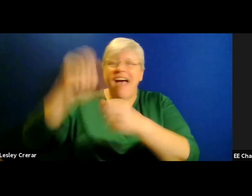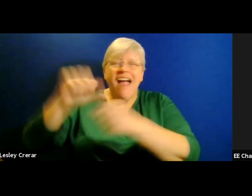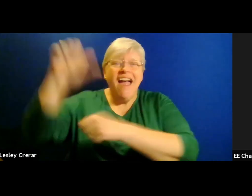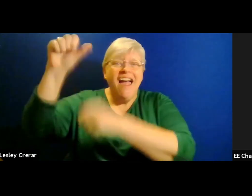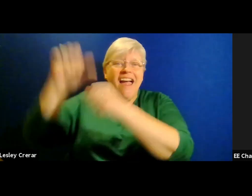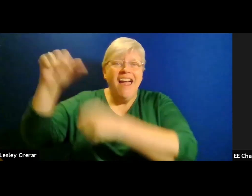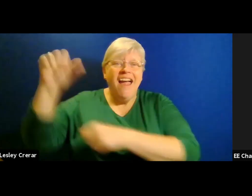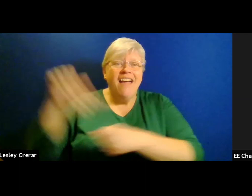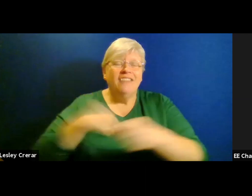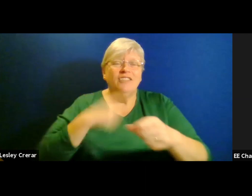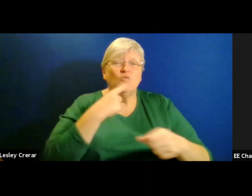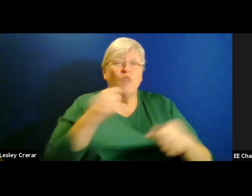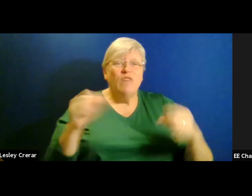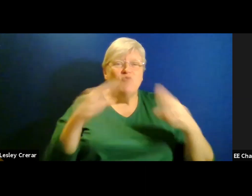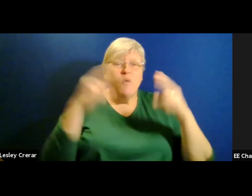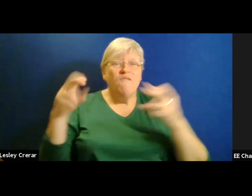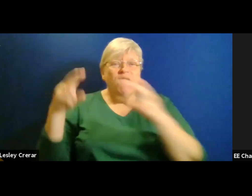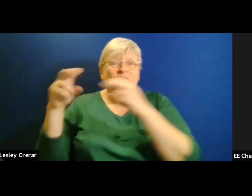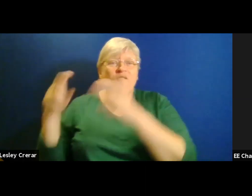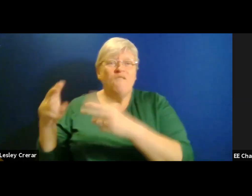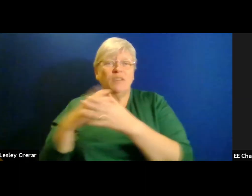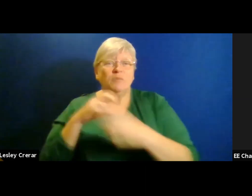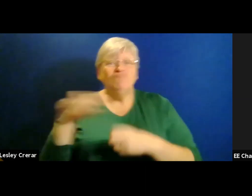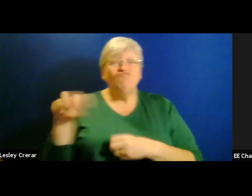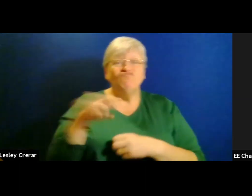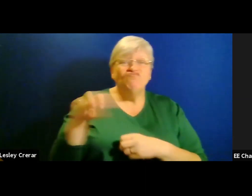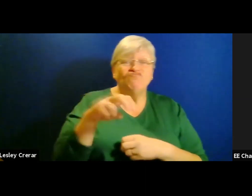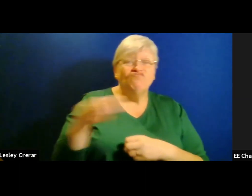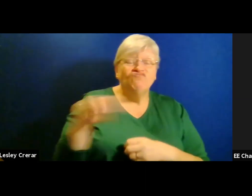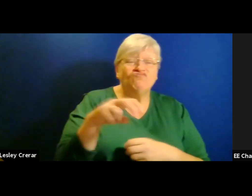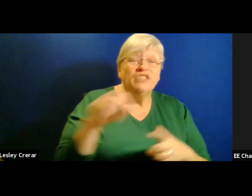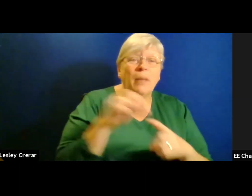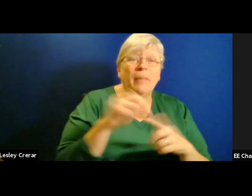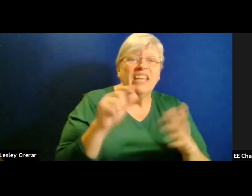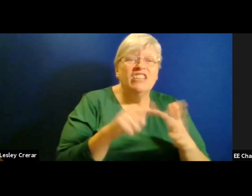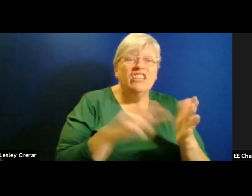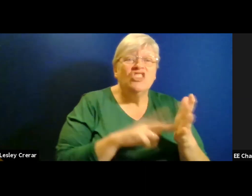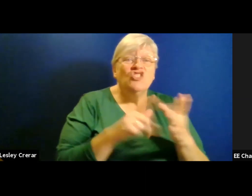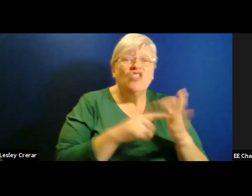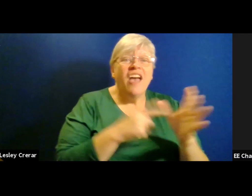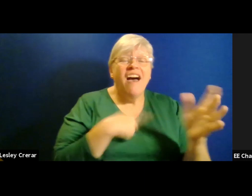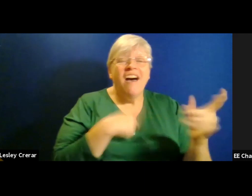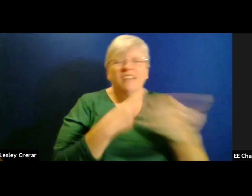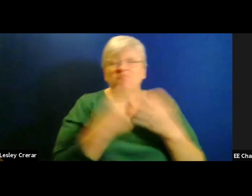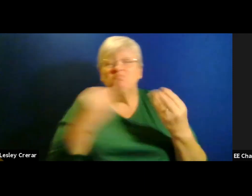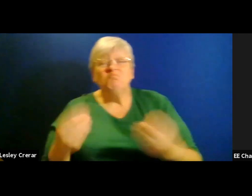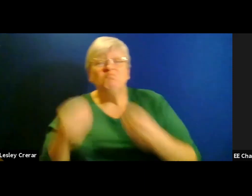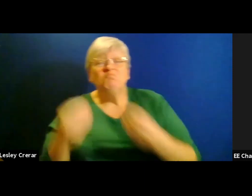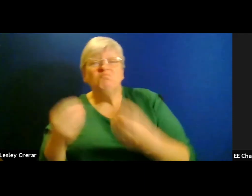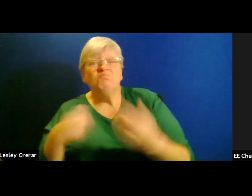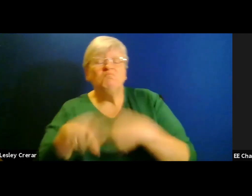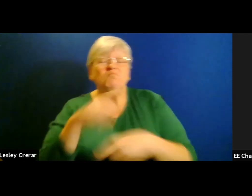roofs. We wander the steep streets of Pinha, where collared doves call out from wrought iron